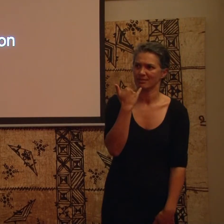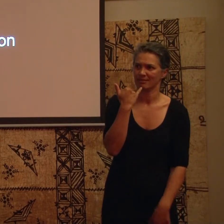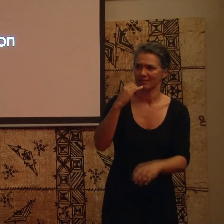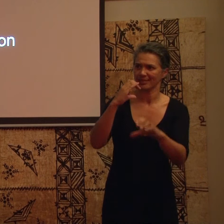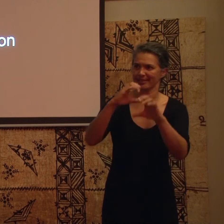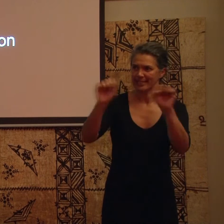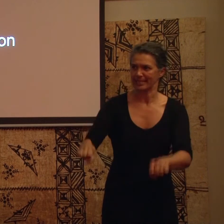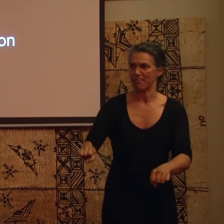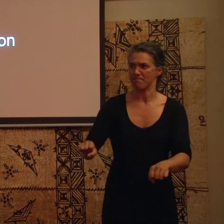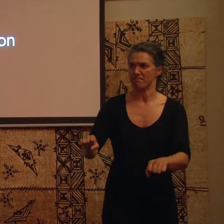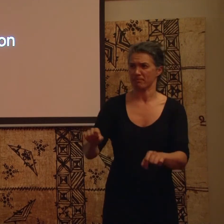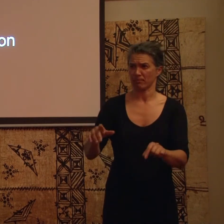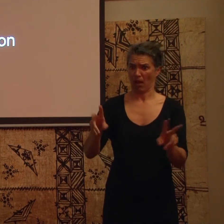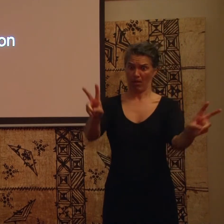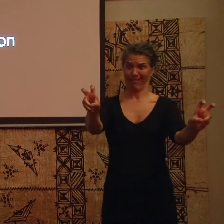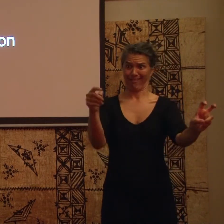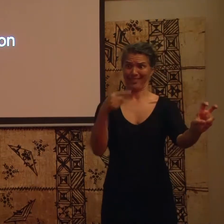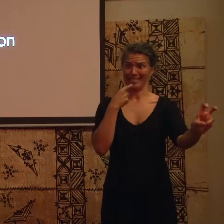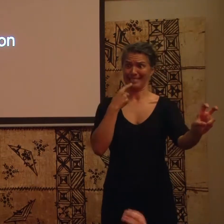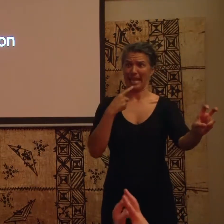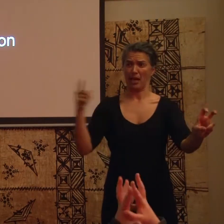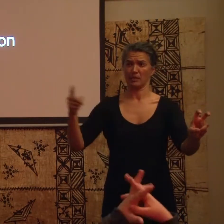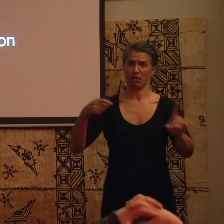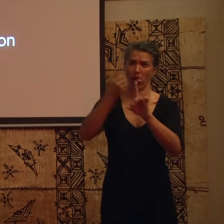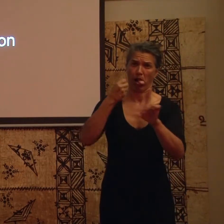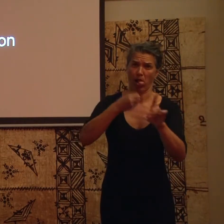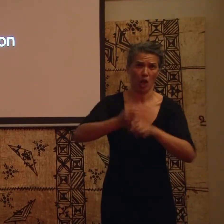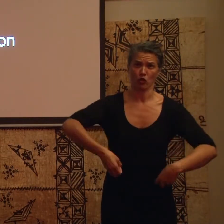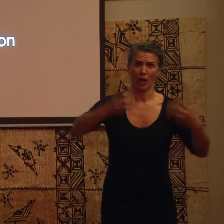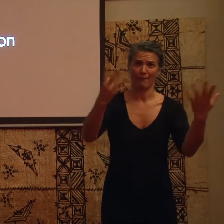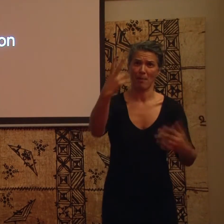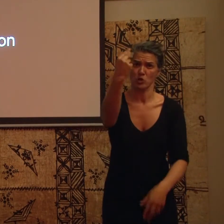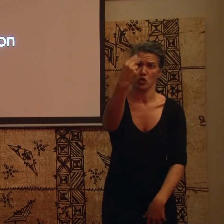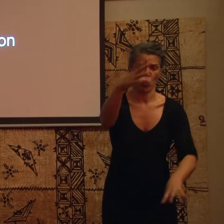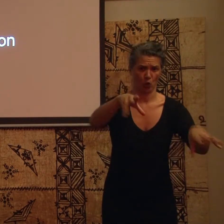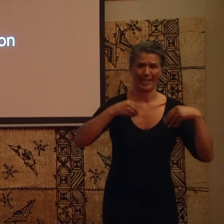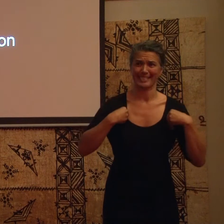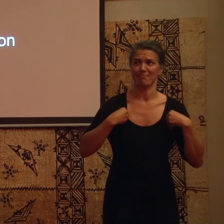to accept no for an answer. So please welcome Kim Robinson.